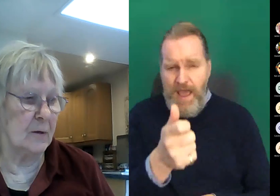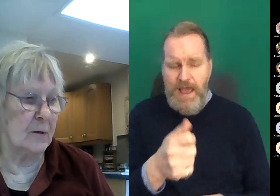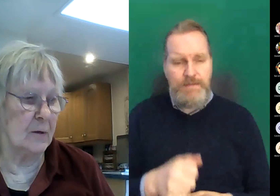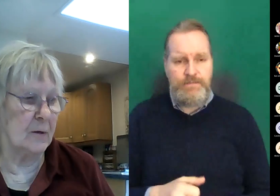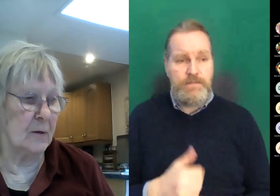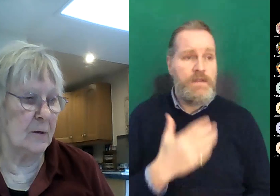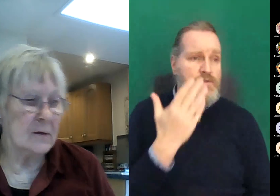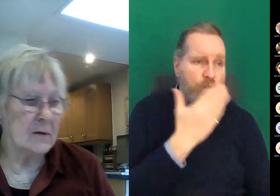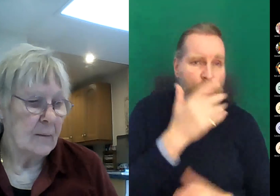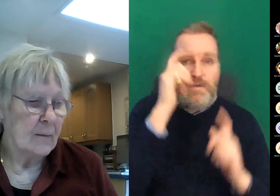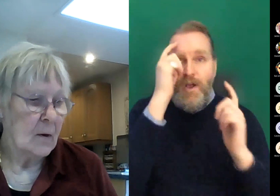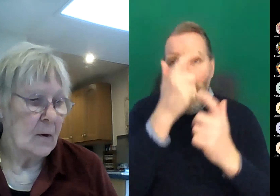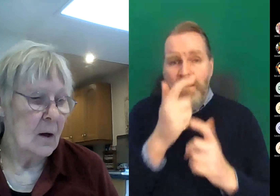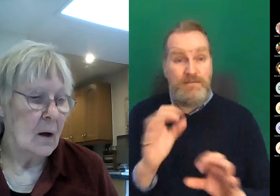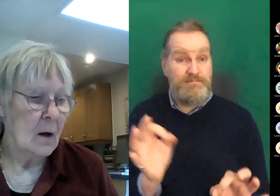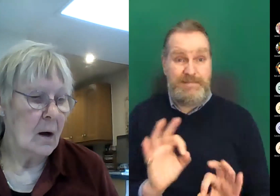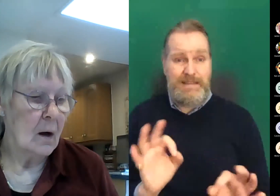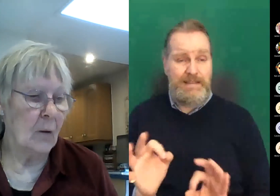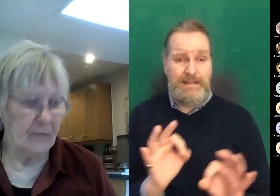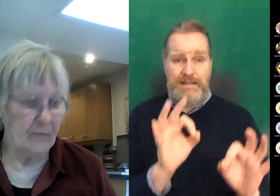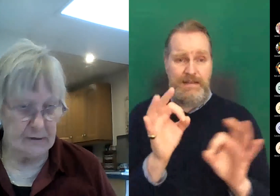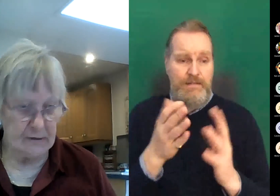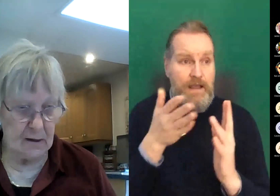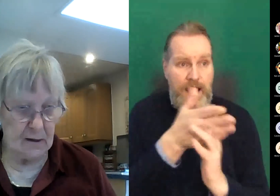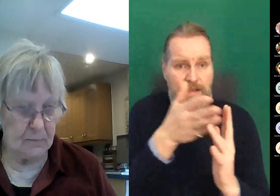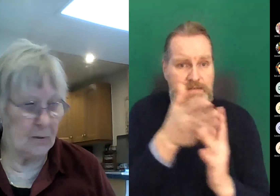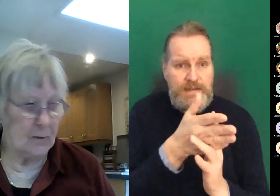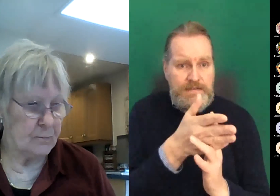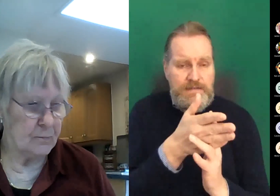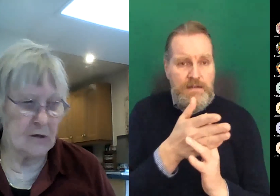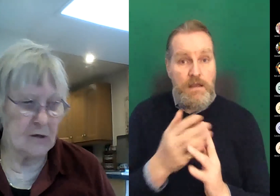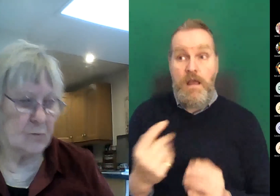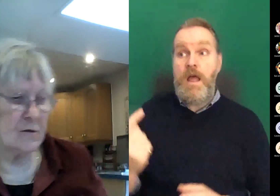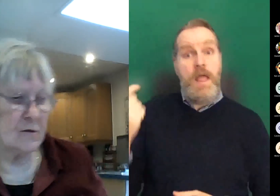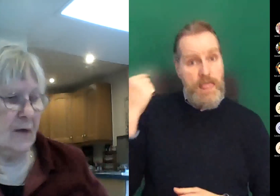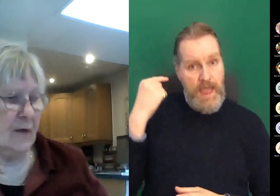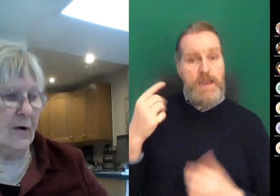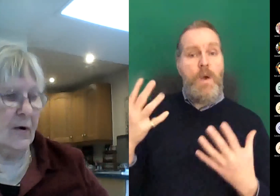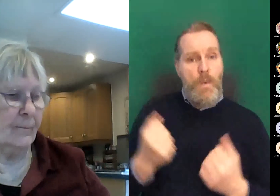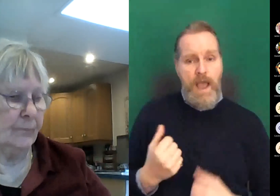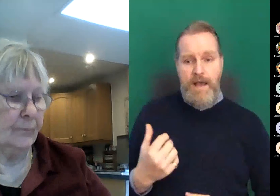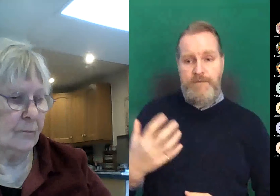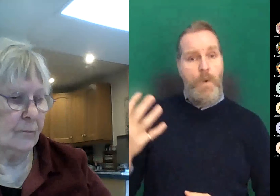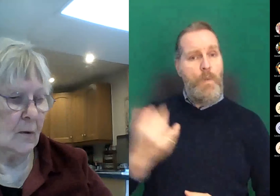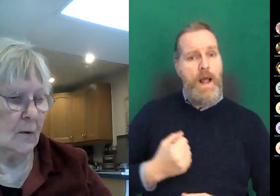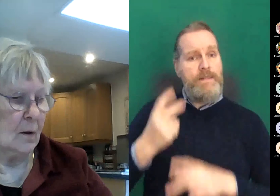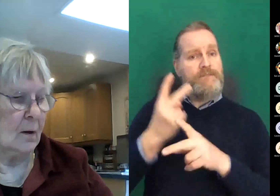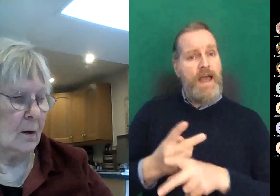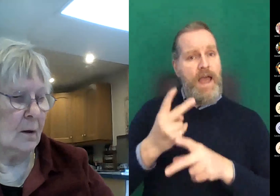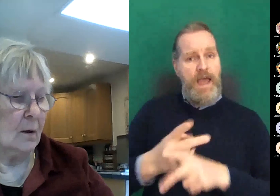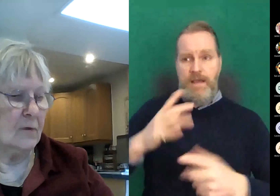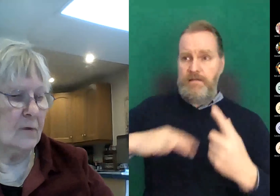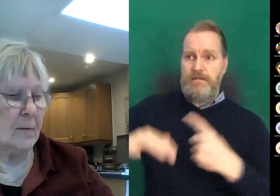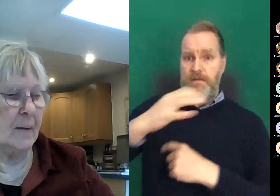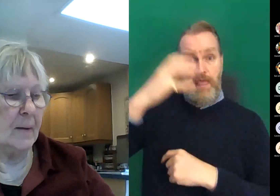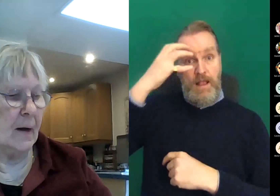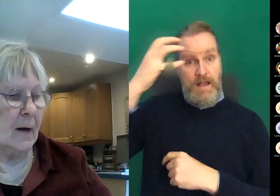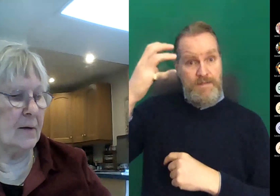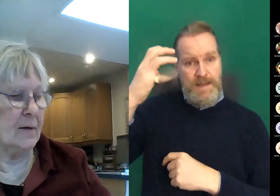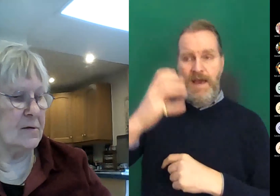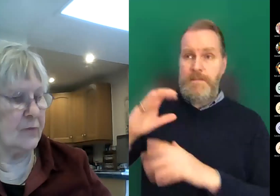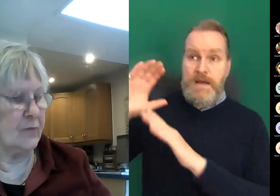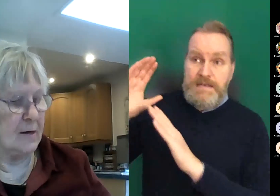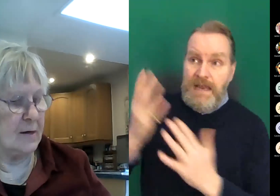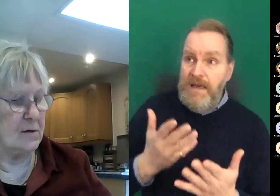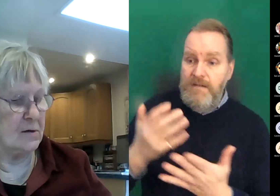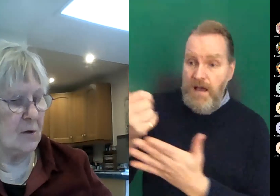It was a time when we had a welfare state, but it just wasn't delivering. Disabled people